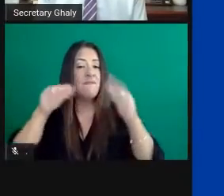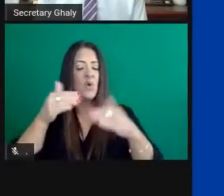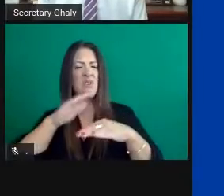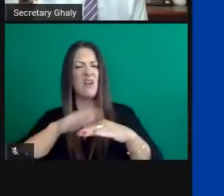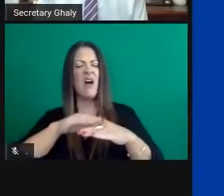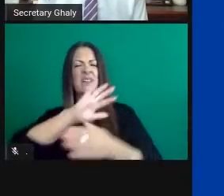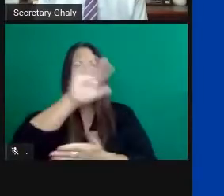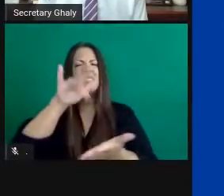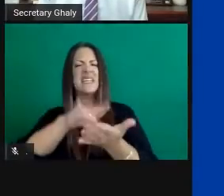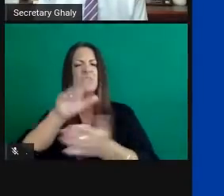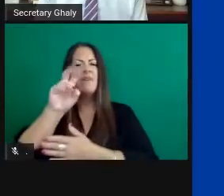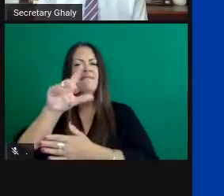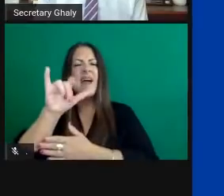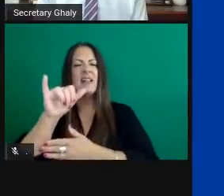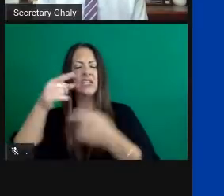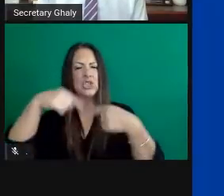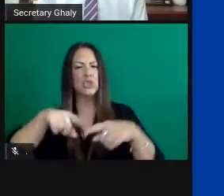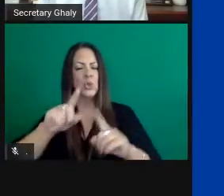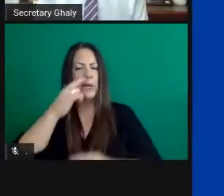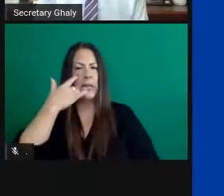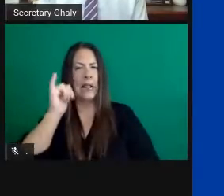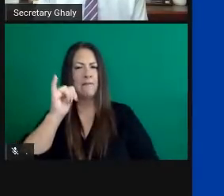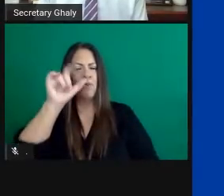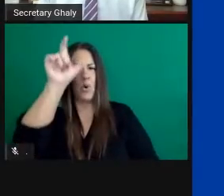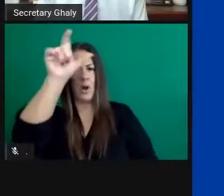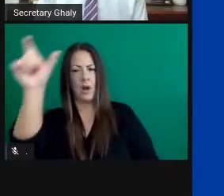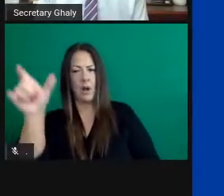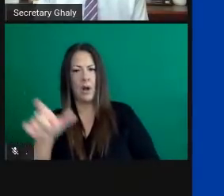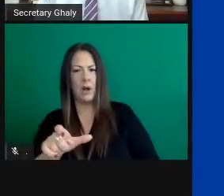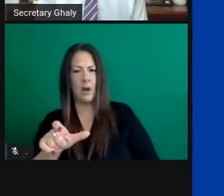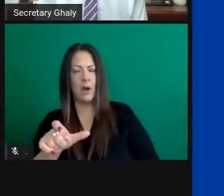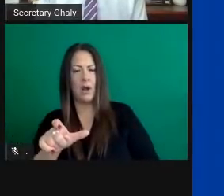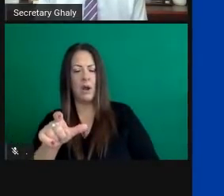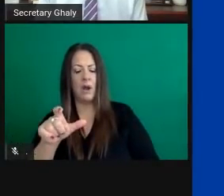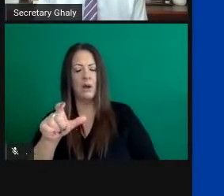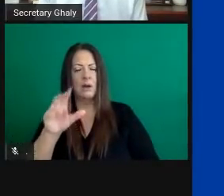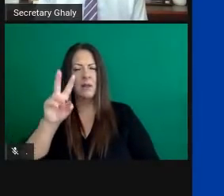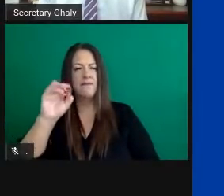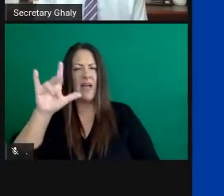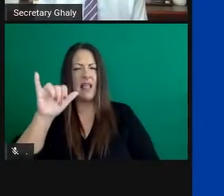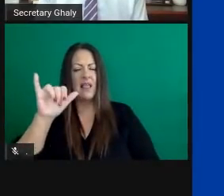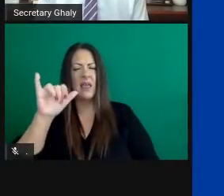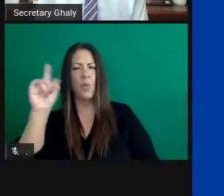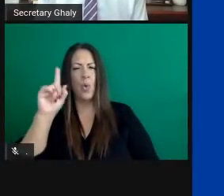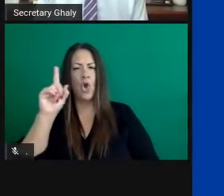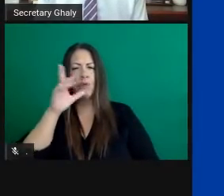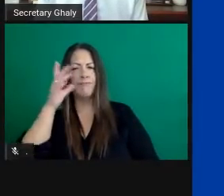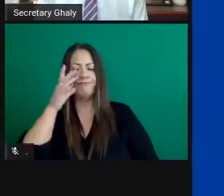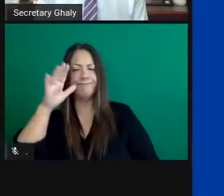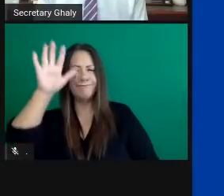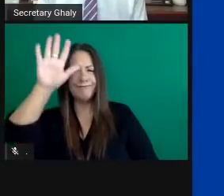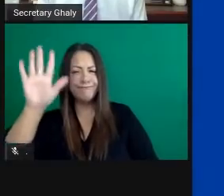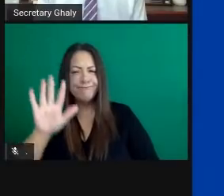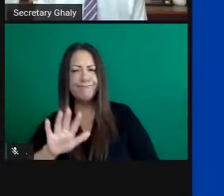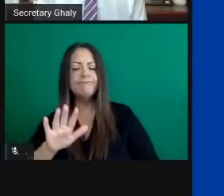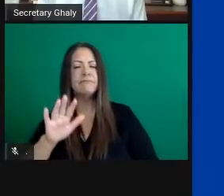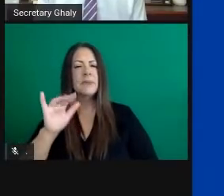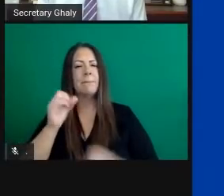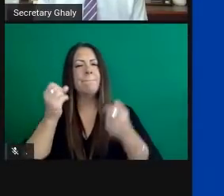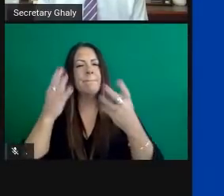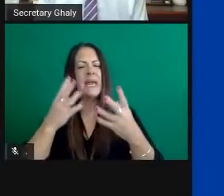Valley. That was during a time that we're seeing a disproportionate impact on those counties. A number of